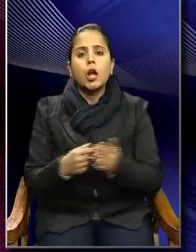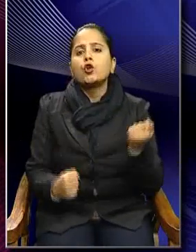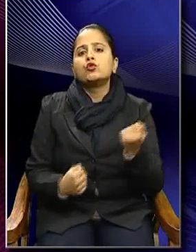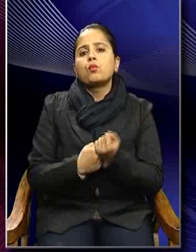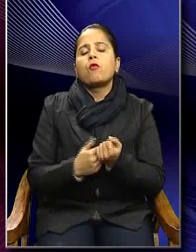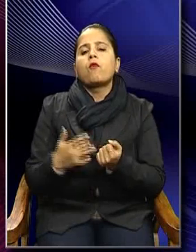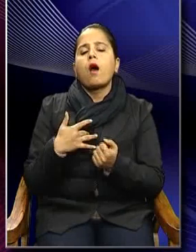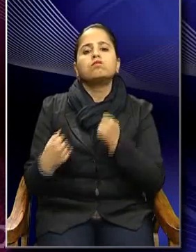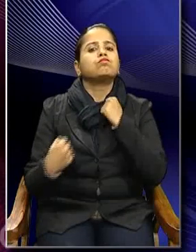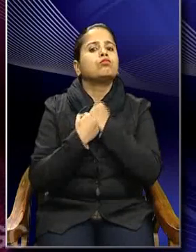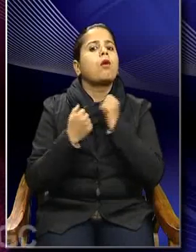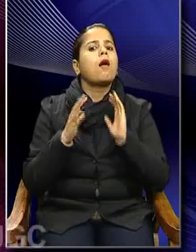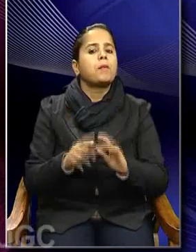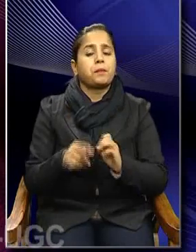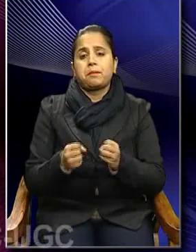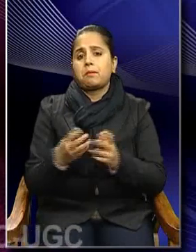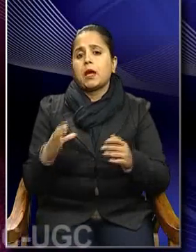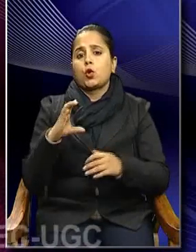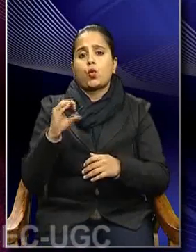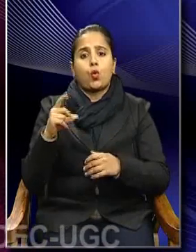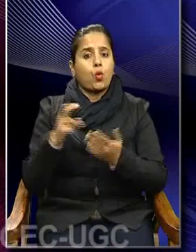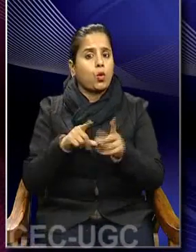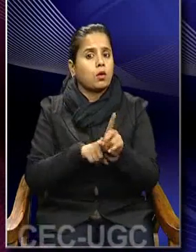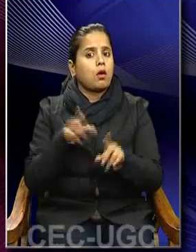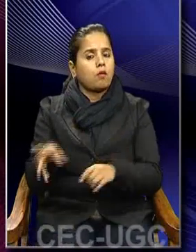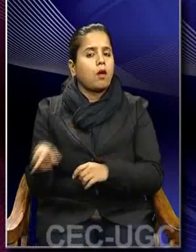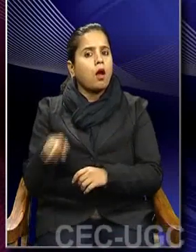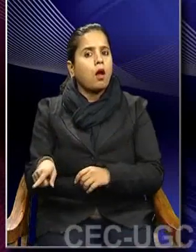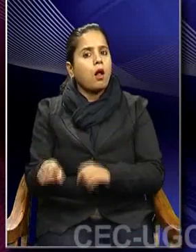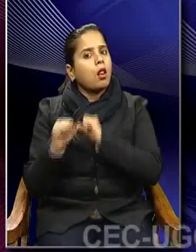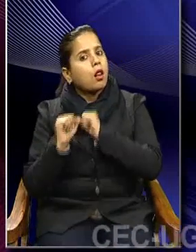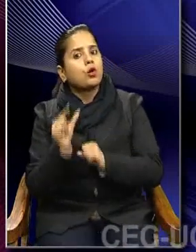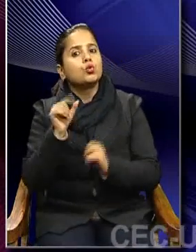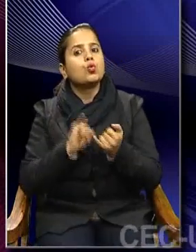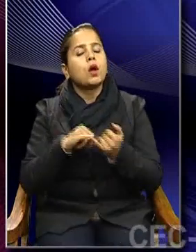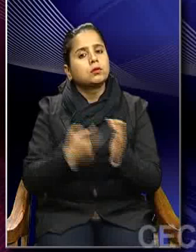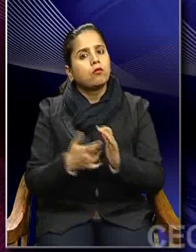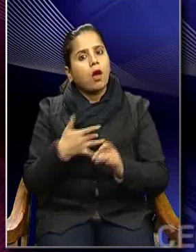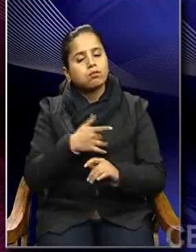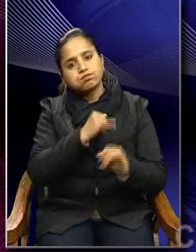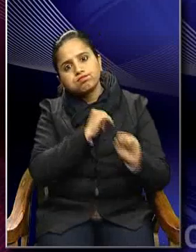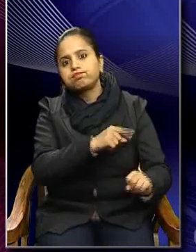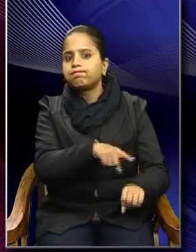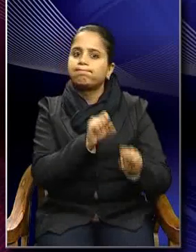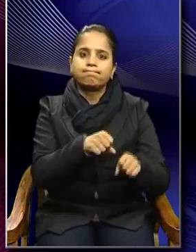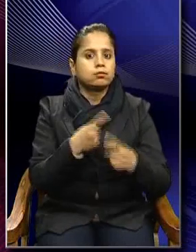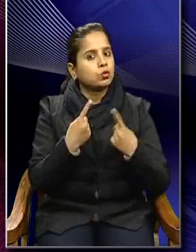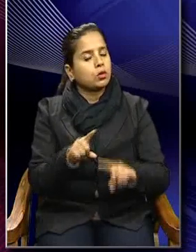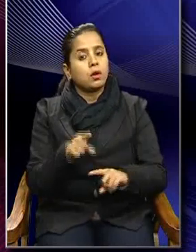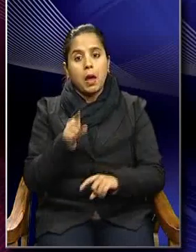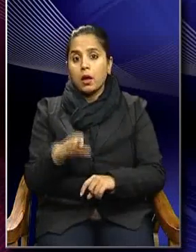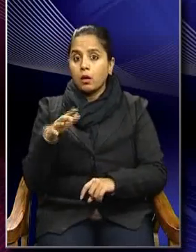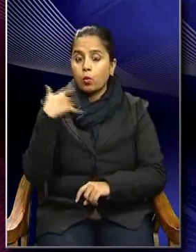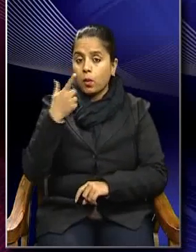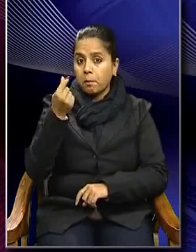supported, or in fact most of the colonies are gravitating towards the USSR, and the